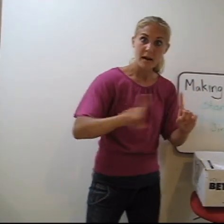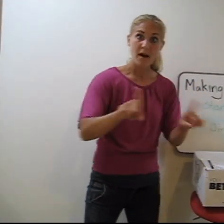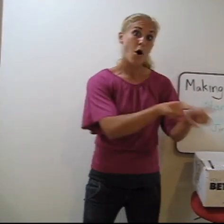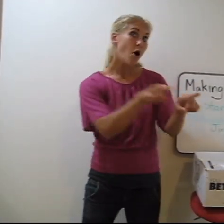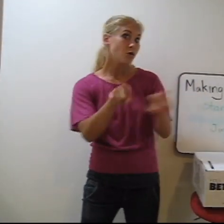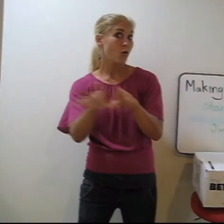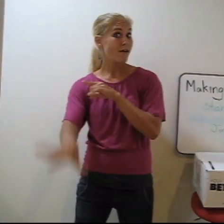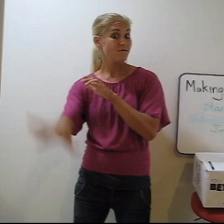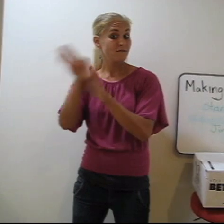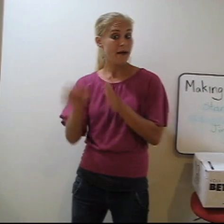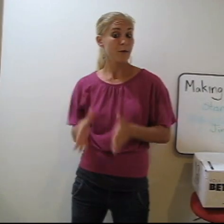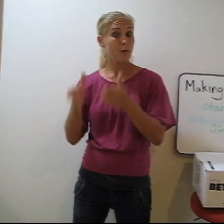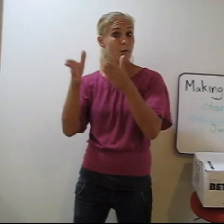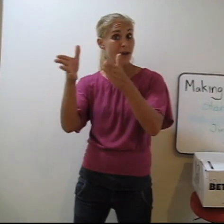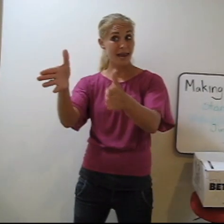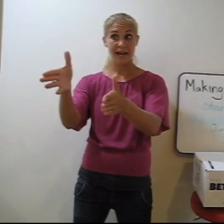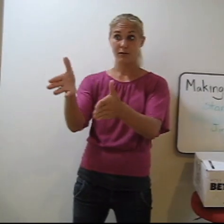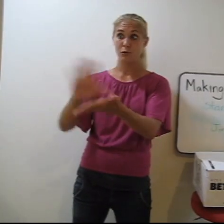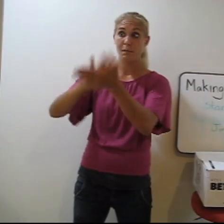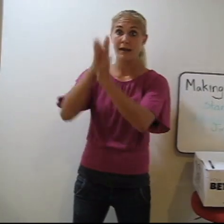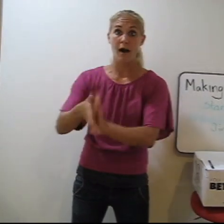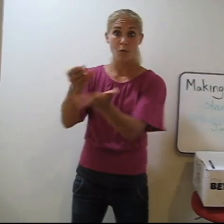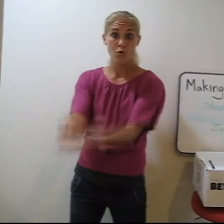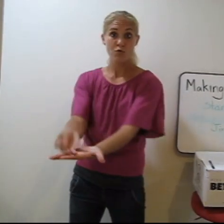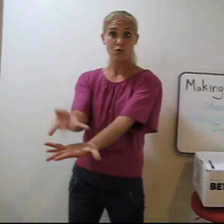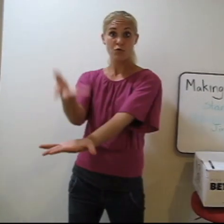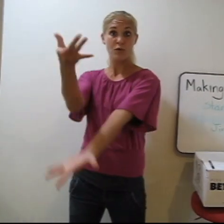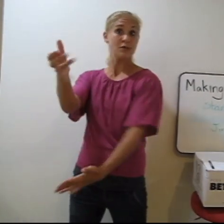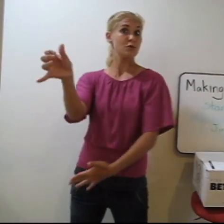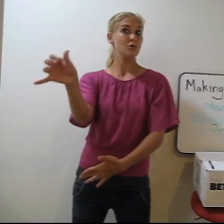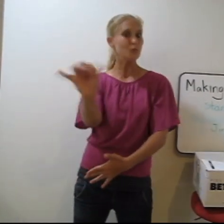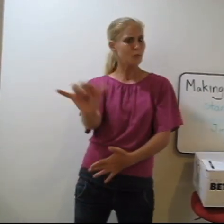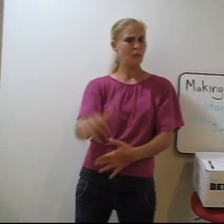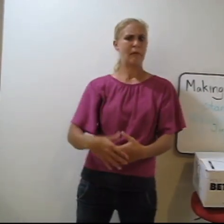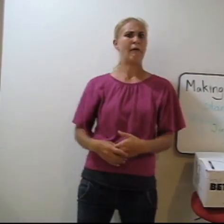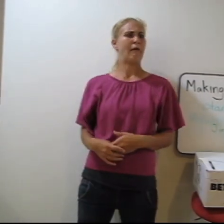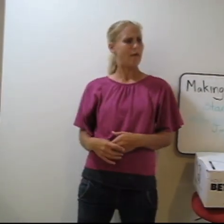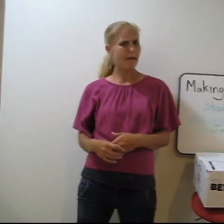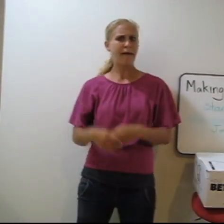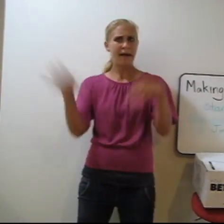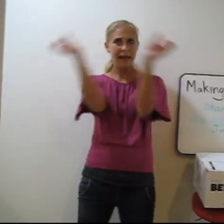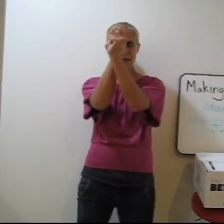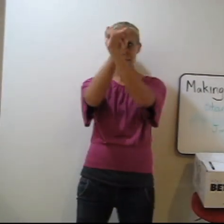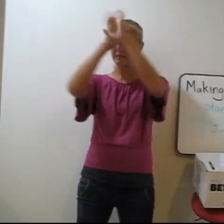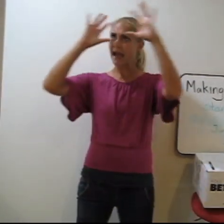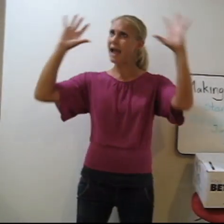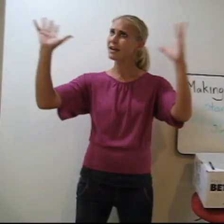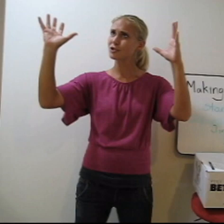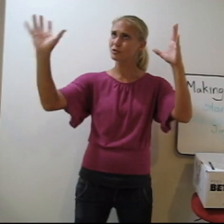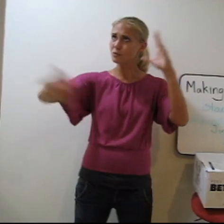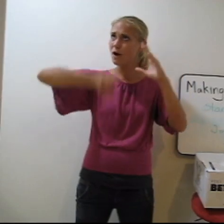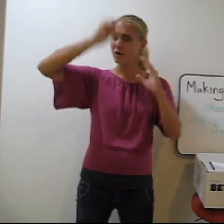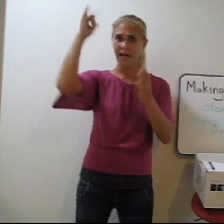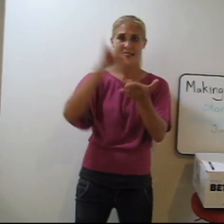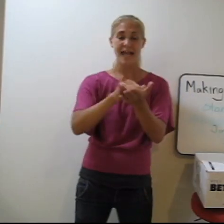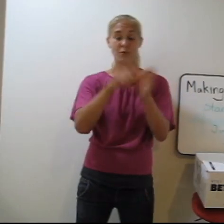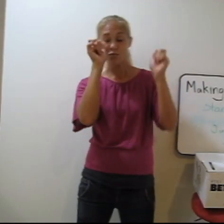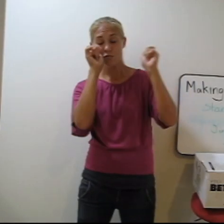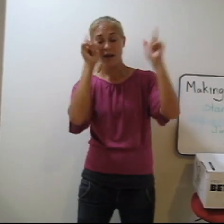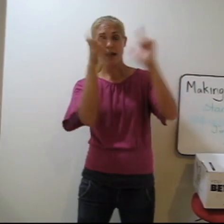way to make a fortune. Can you imagine what that's like then to get up in the morning? To